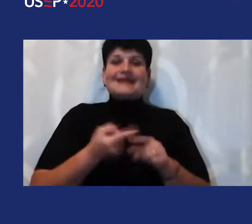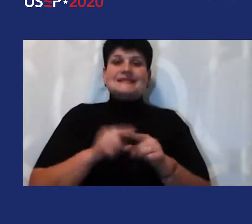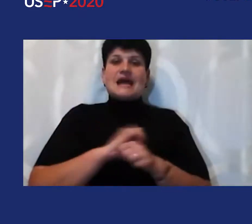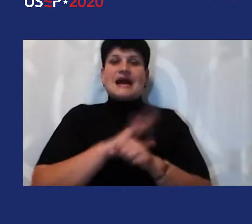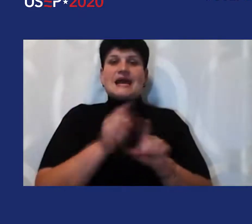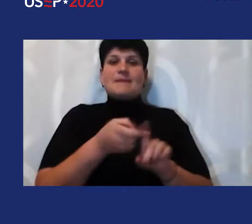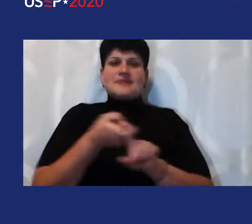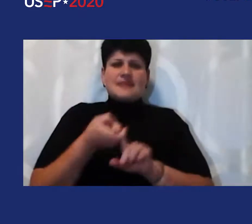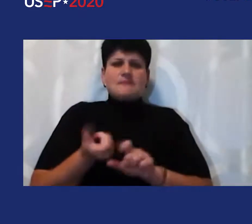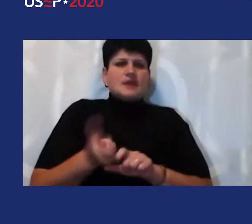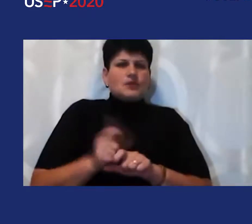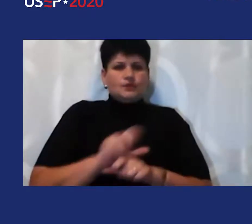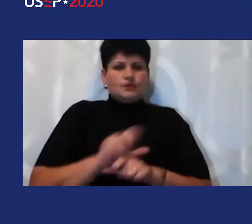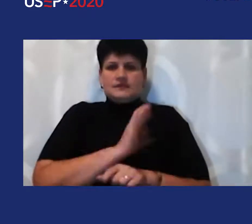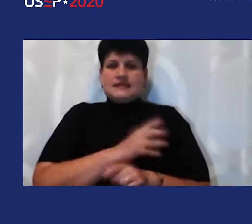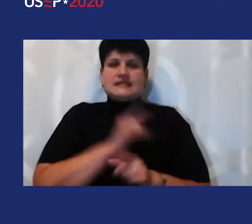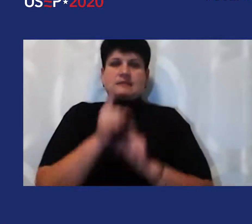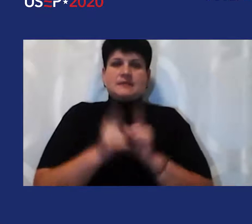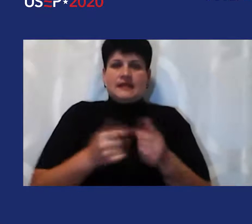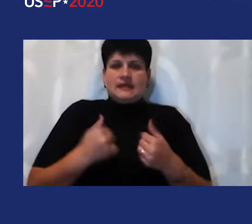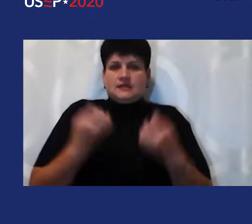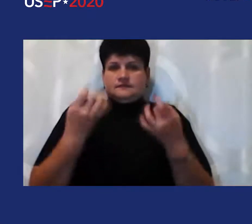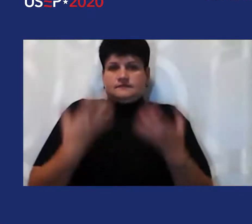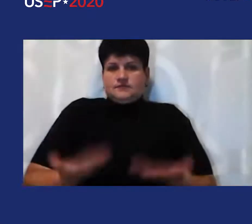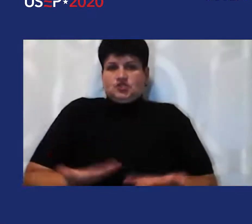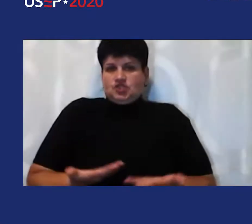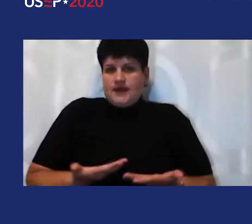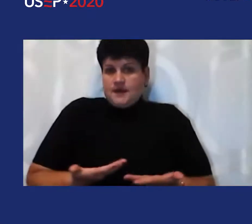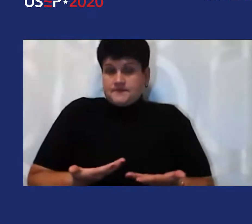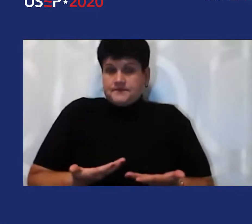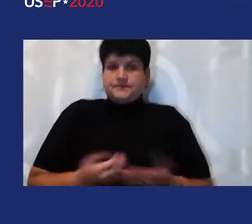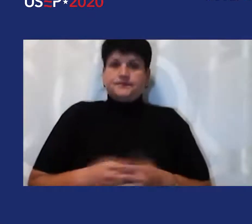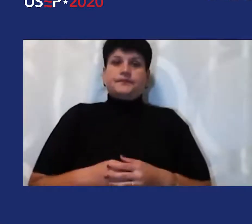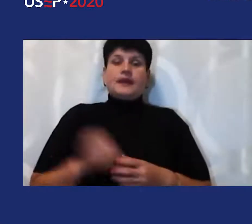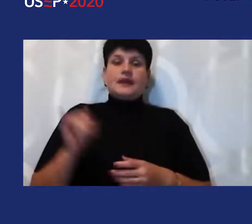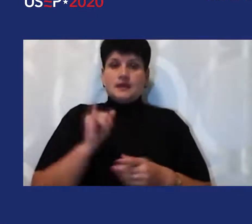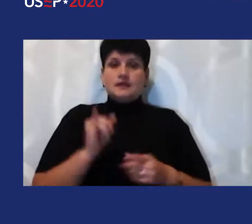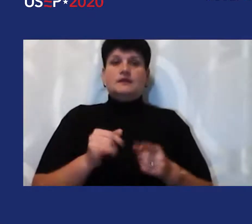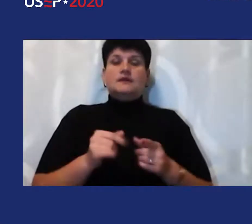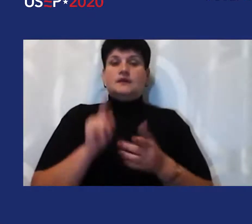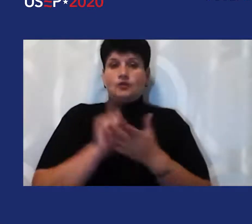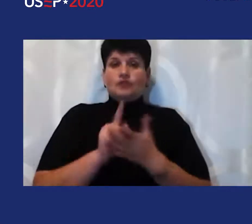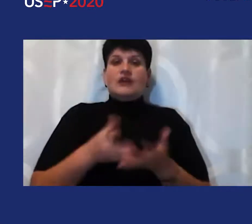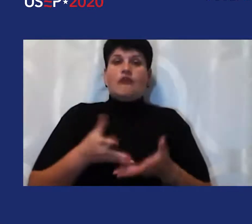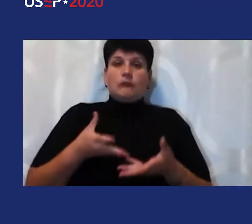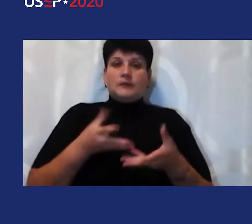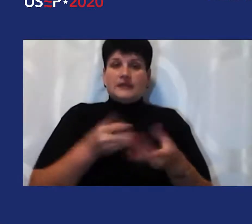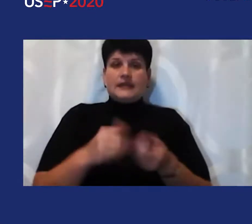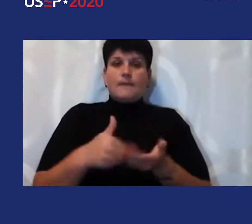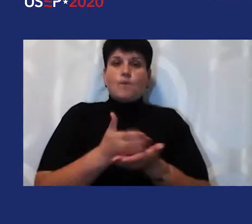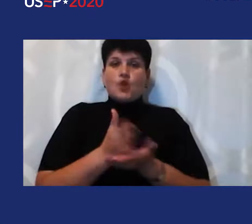situations in particular countries. The pandemic changed everybody's lives,